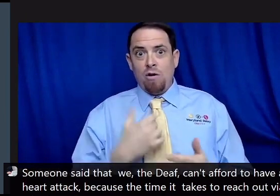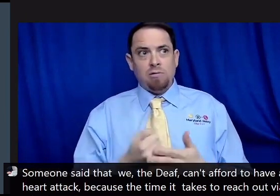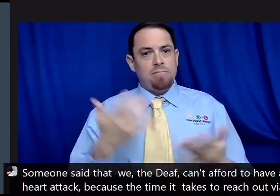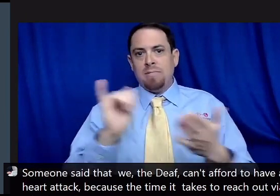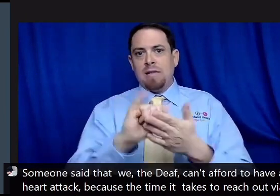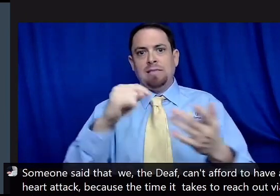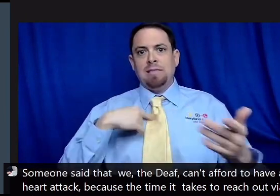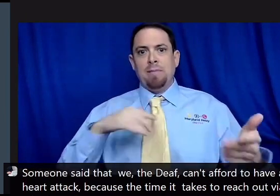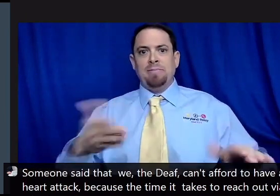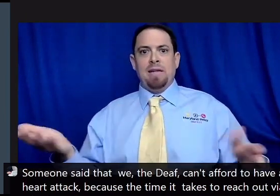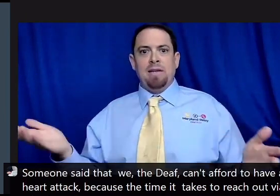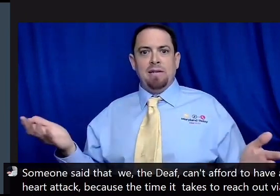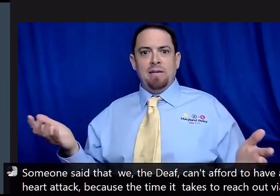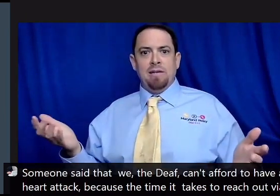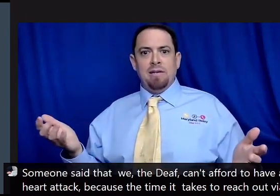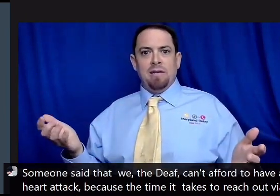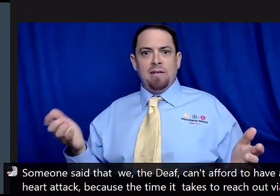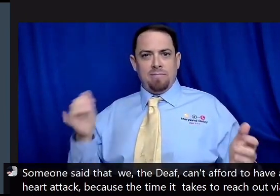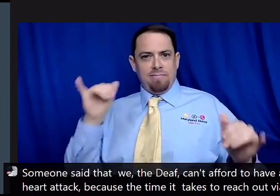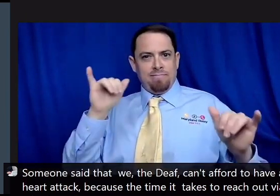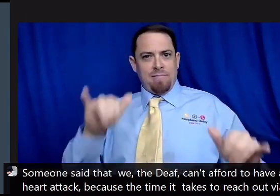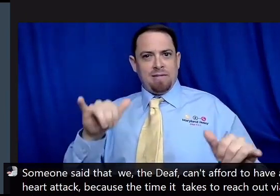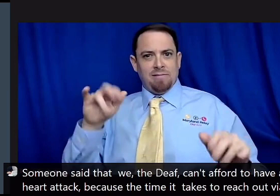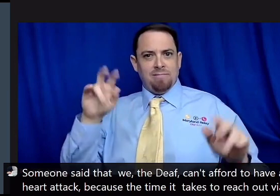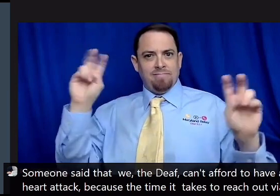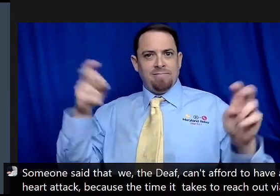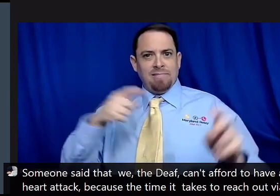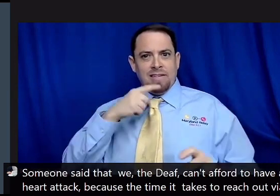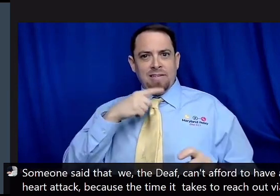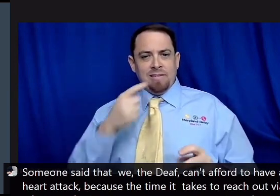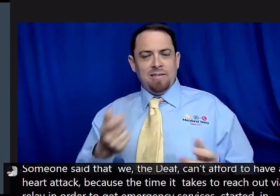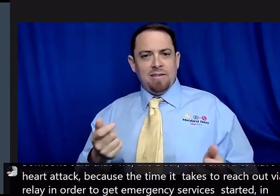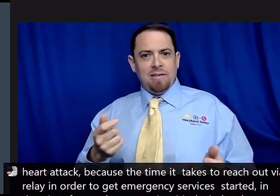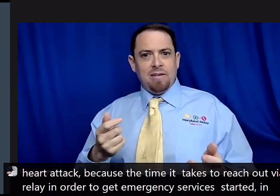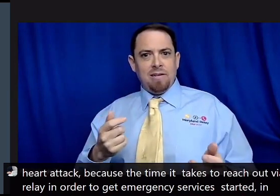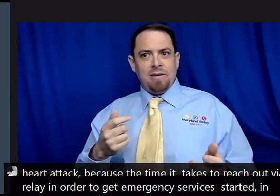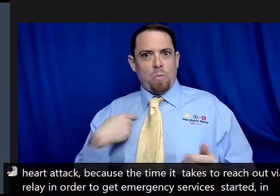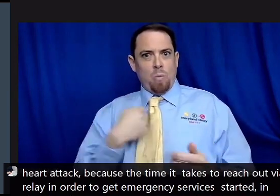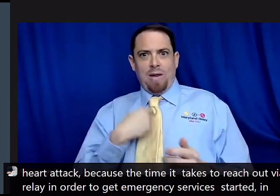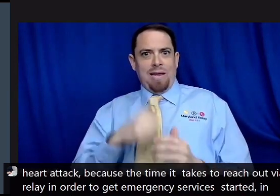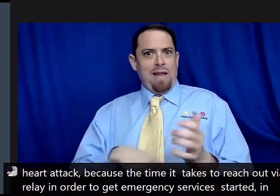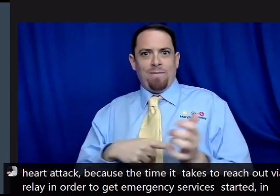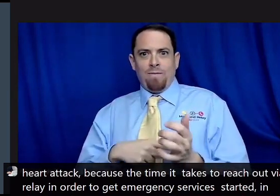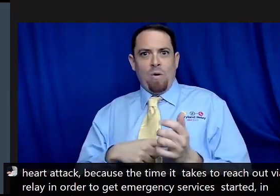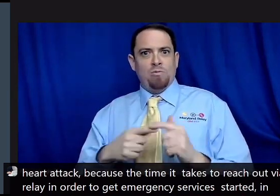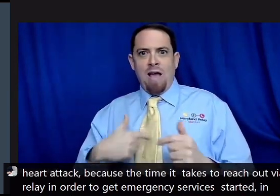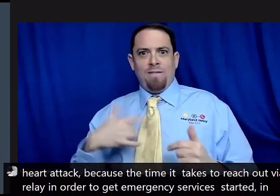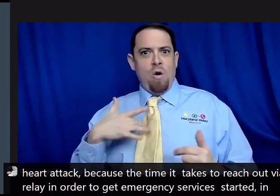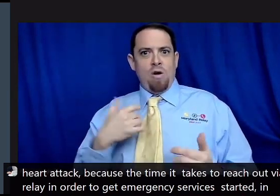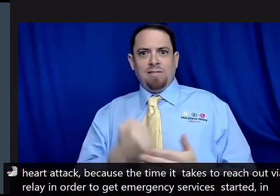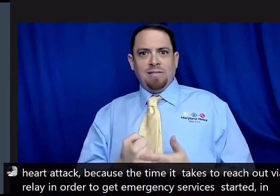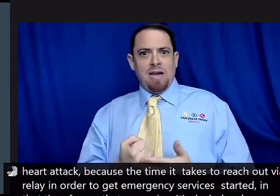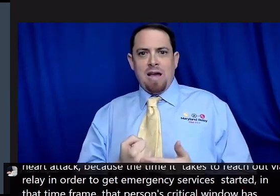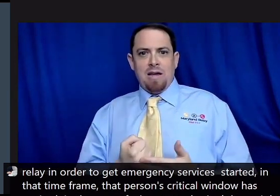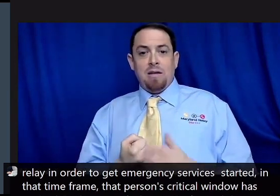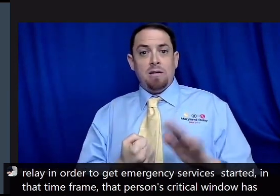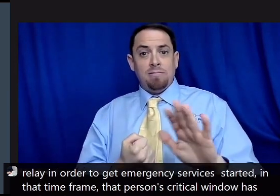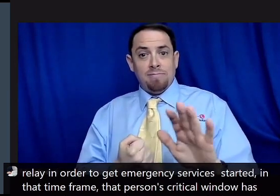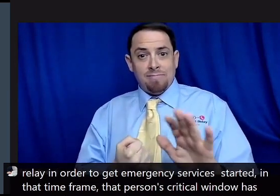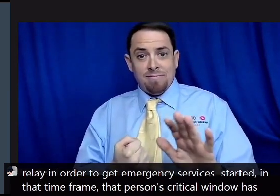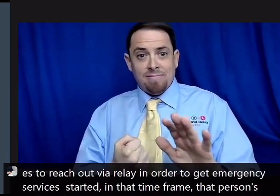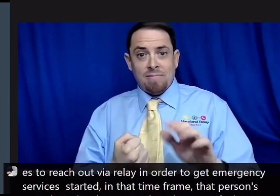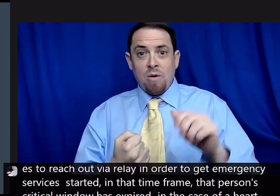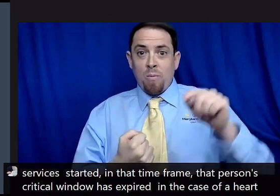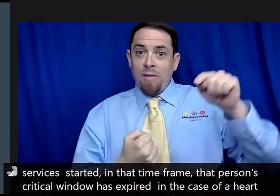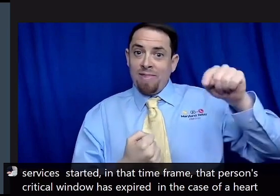that person's critical window has expired in the case of a heart attack, and they might not make it through that experience. So we can't